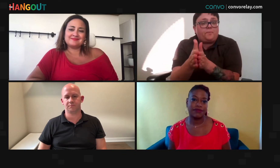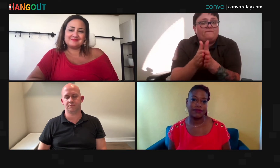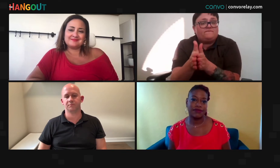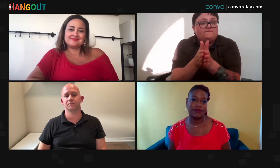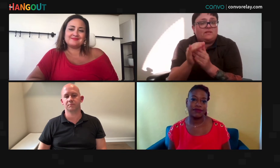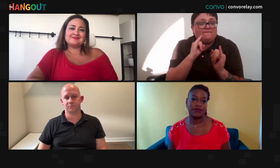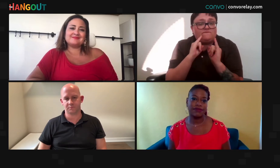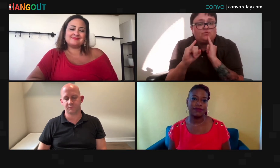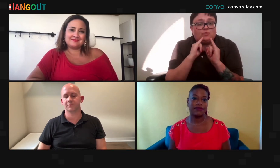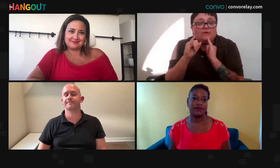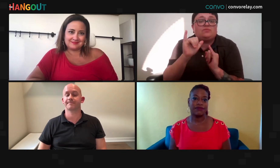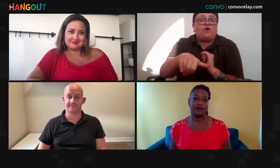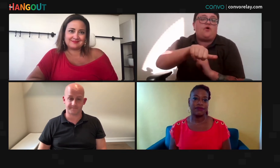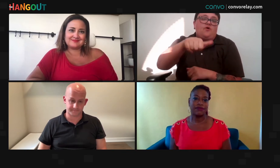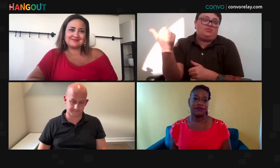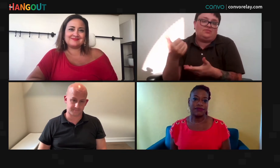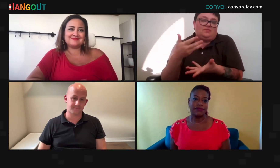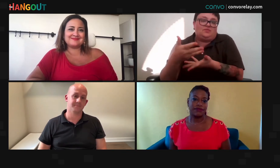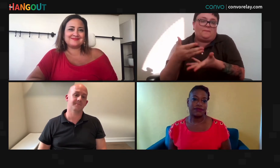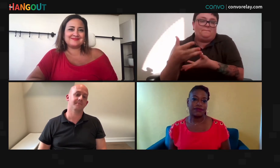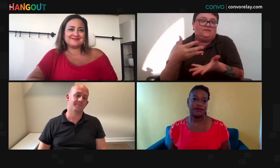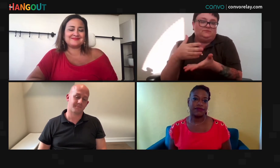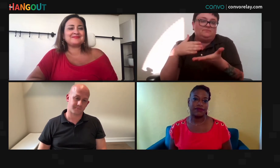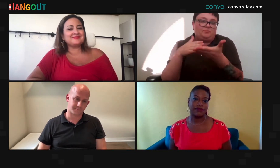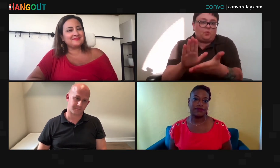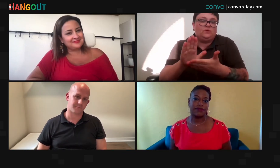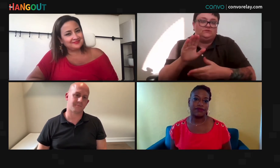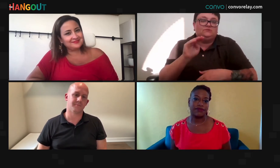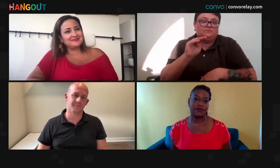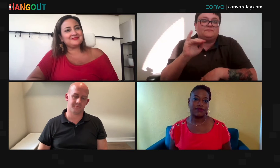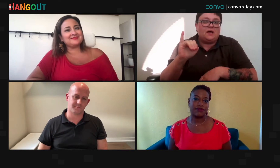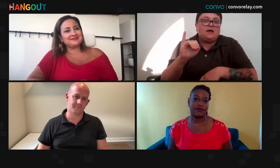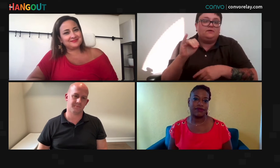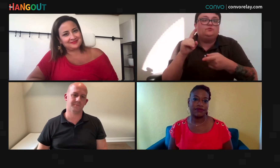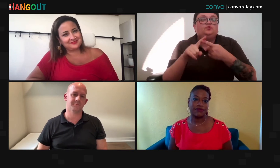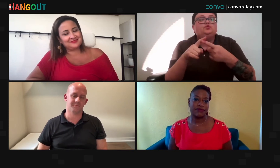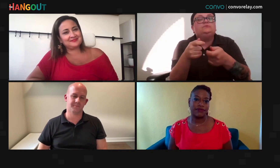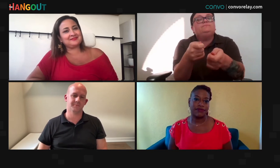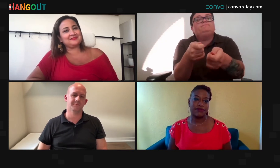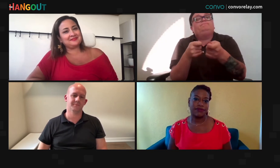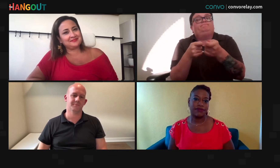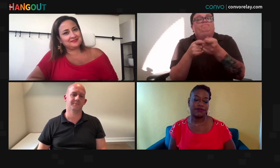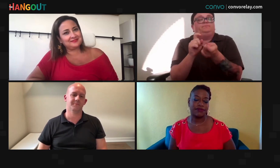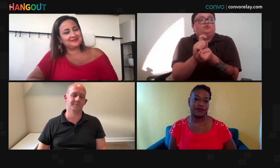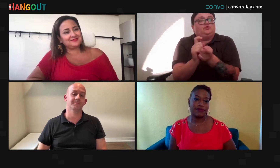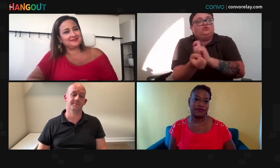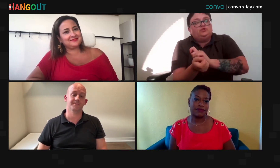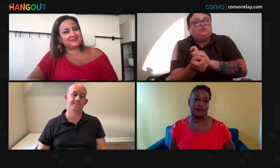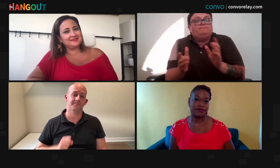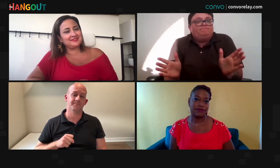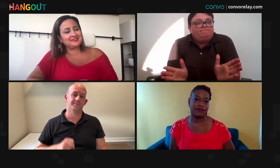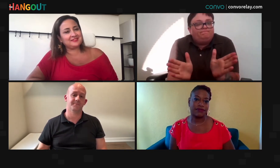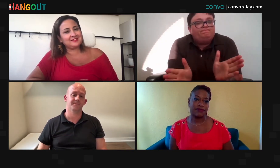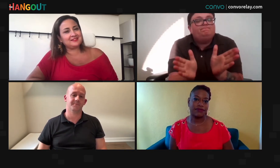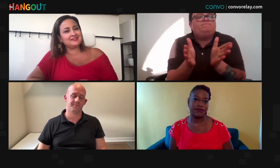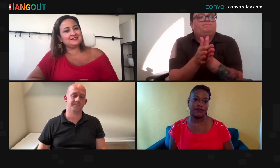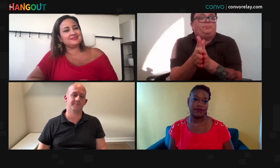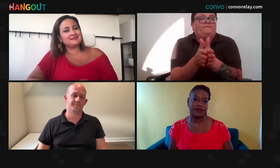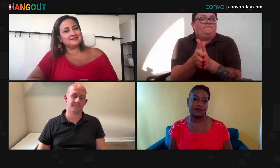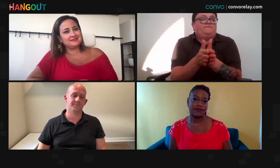as MI, motivational interview. That's another type of treatment approach. It's called MI. And what that does is to